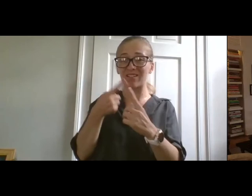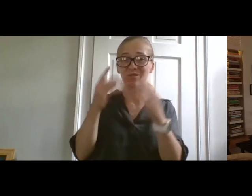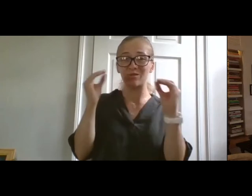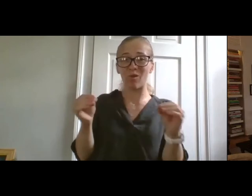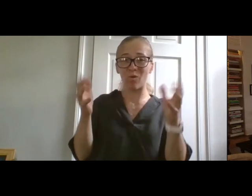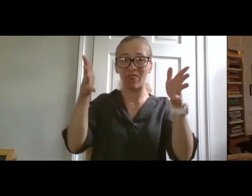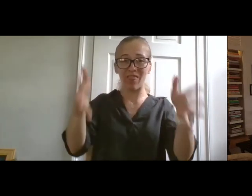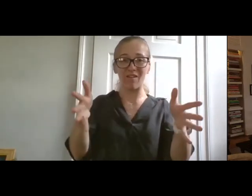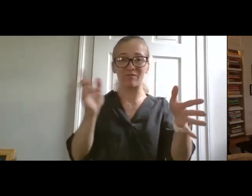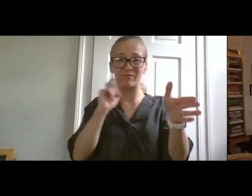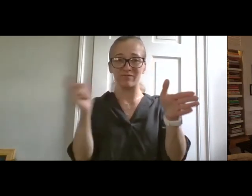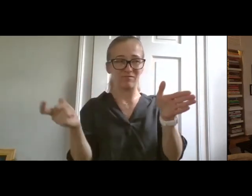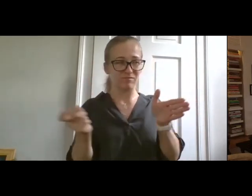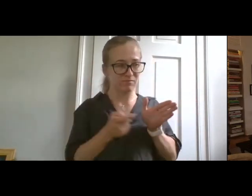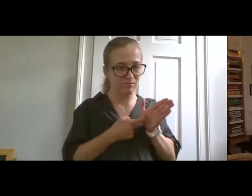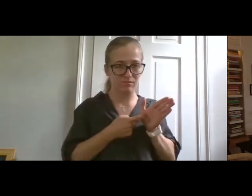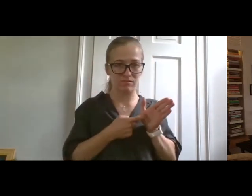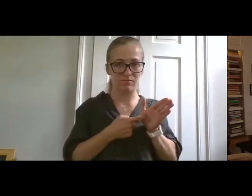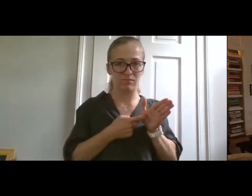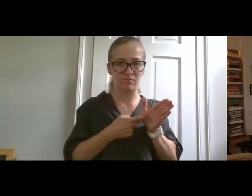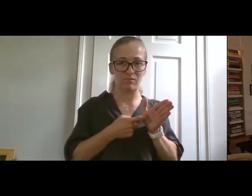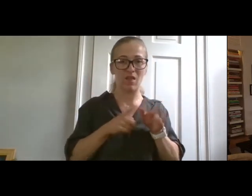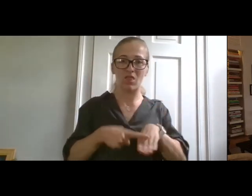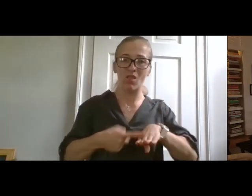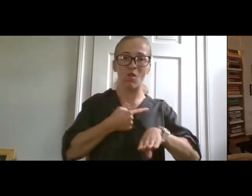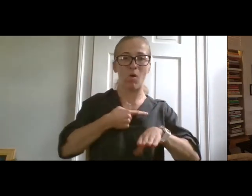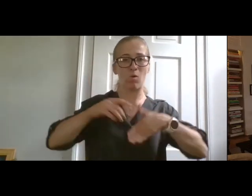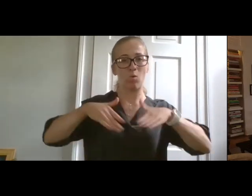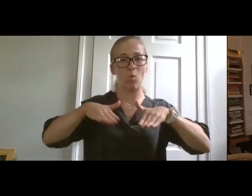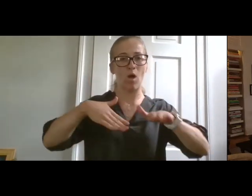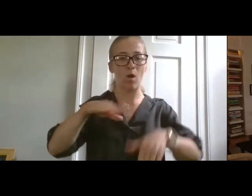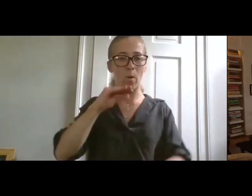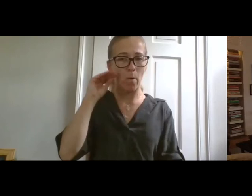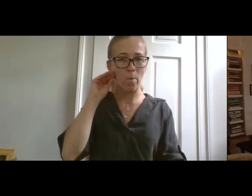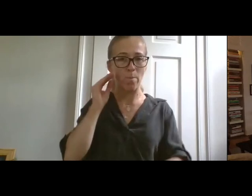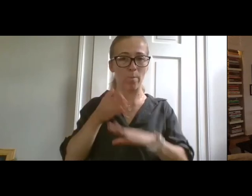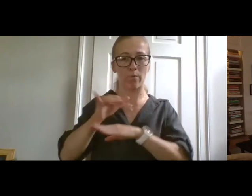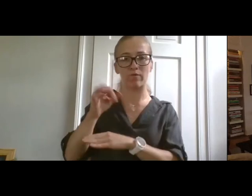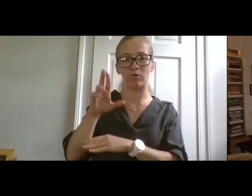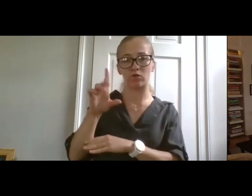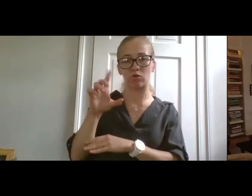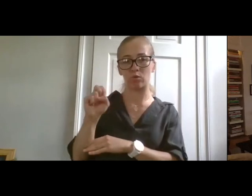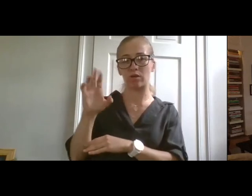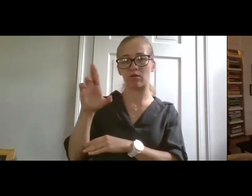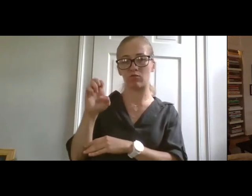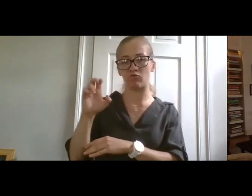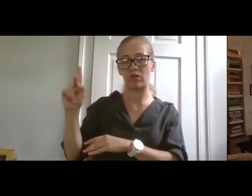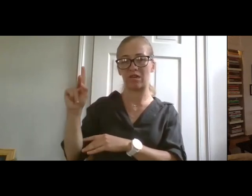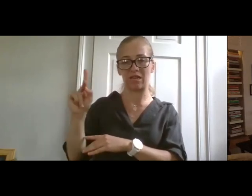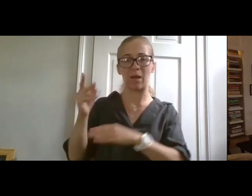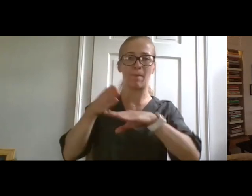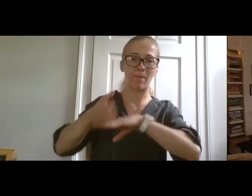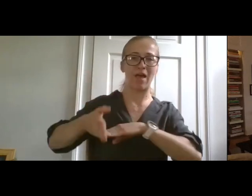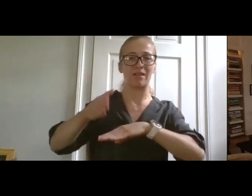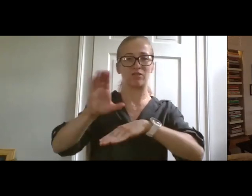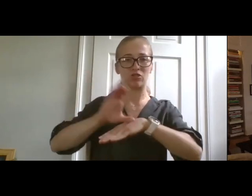platform to notice it. He takes the long walk home, over the Jordan Creek Bridge, past St. John's Church,